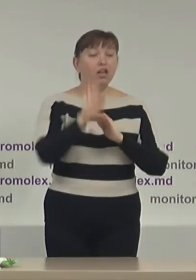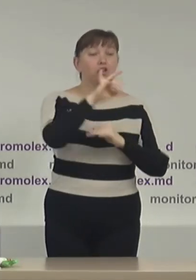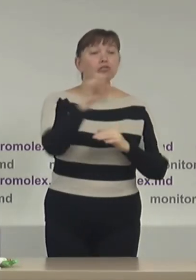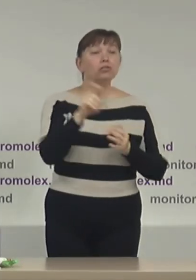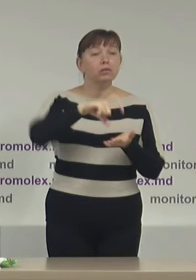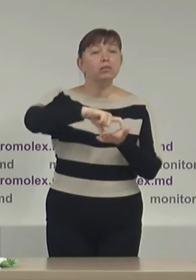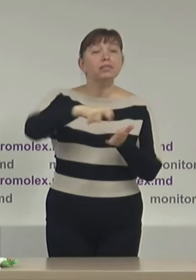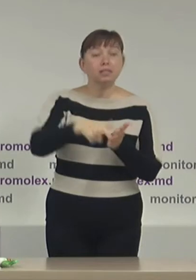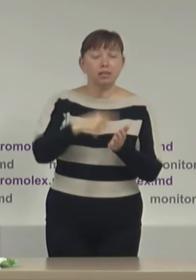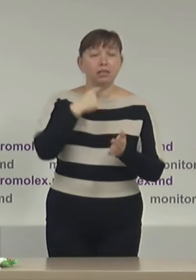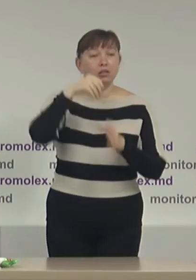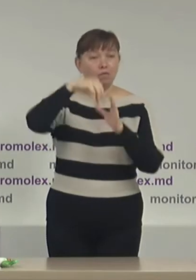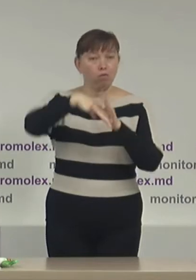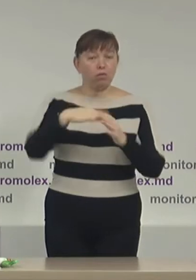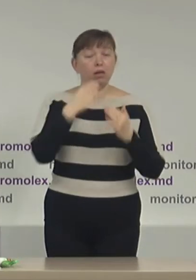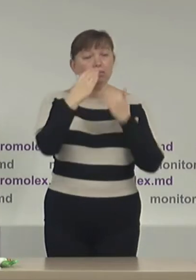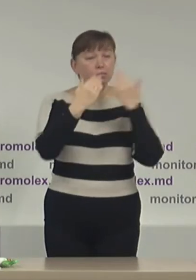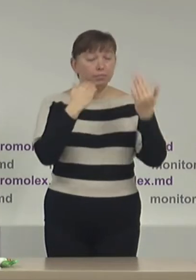poll.